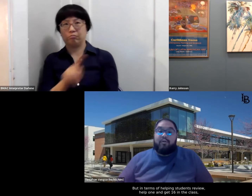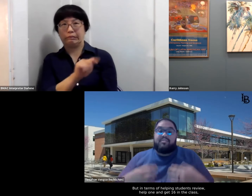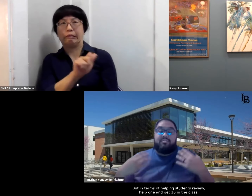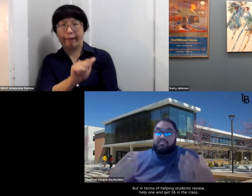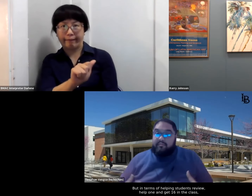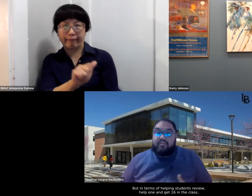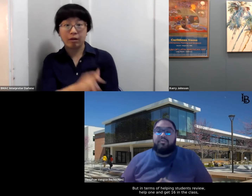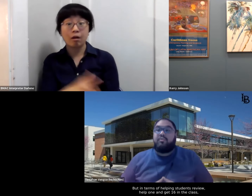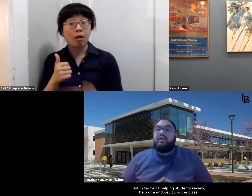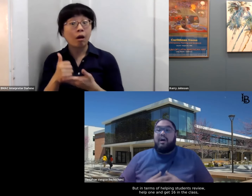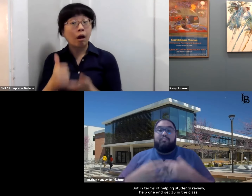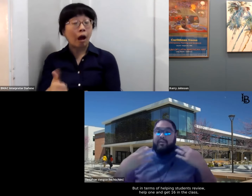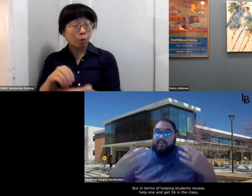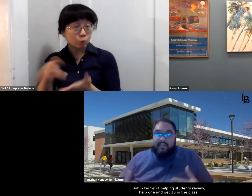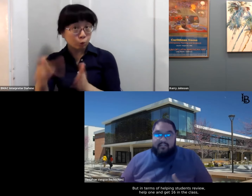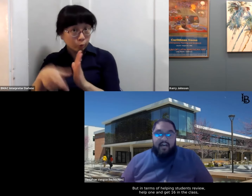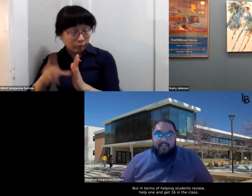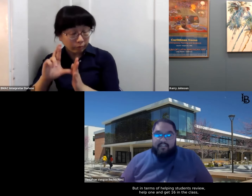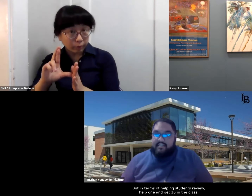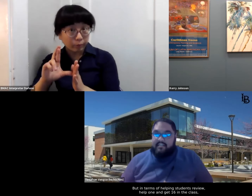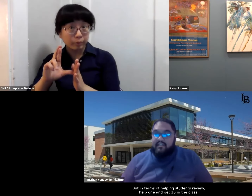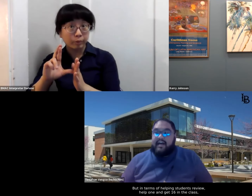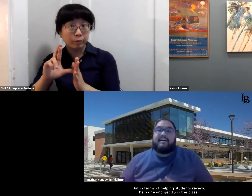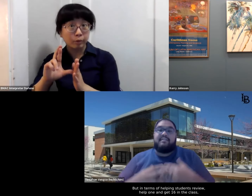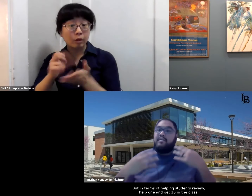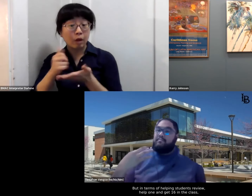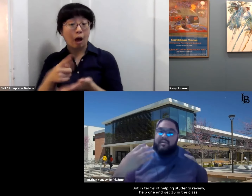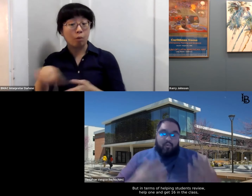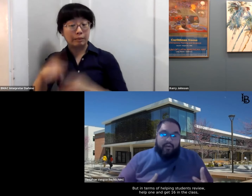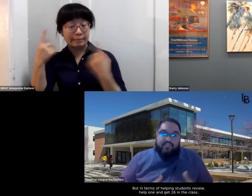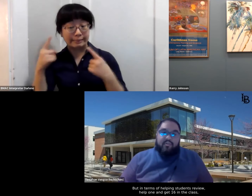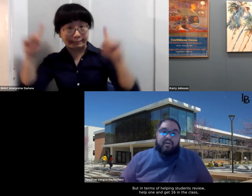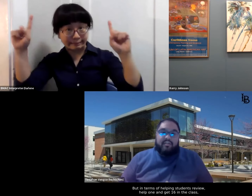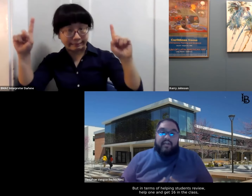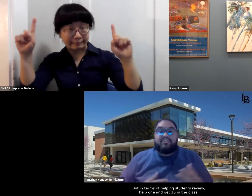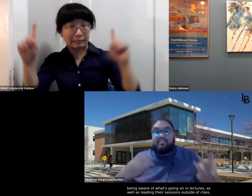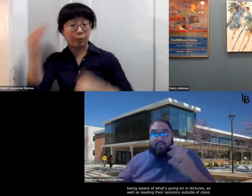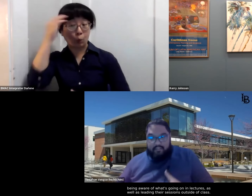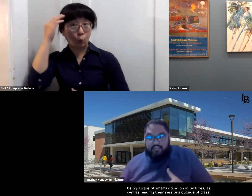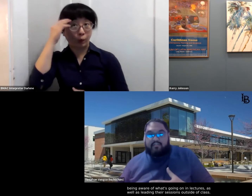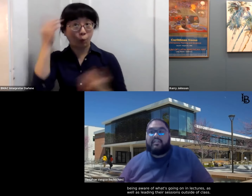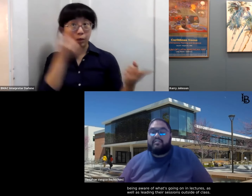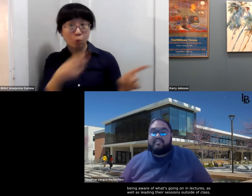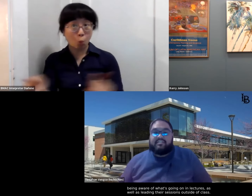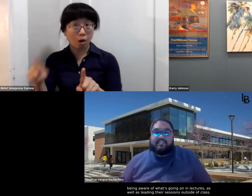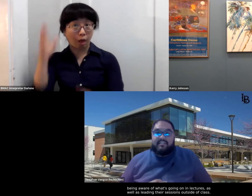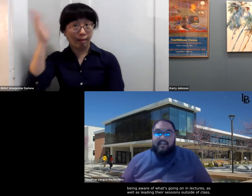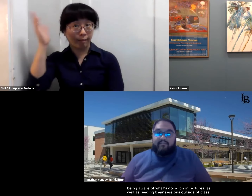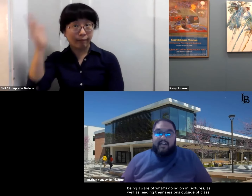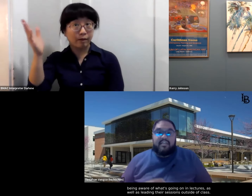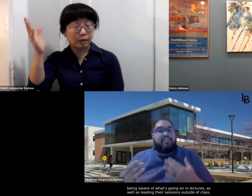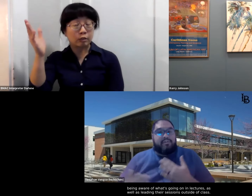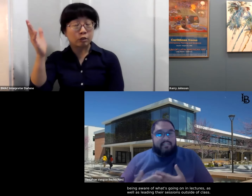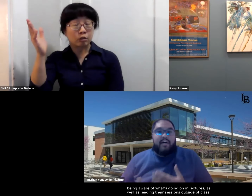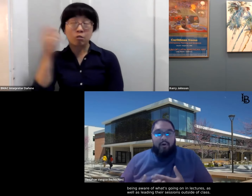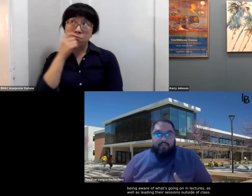terms of helping students review, wanting to get succeed in the class, being aware of what's going on in lecture, as well as leading their sessions outside of